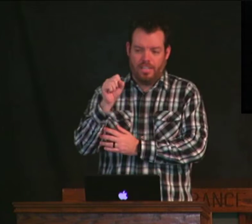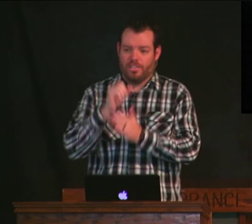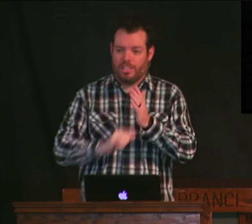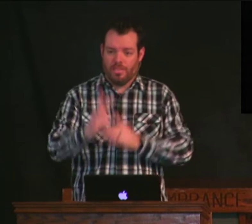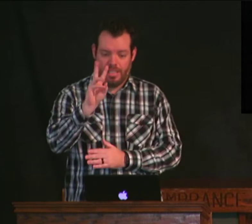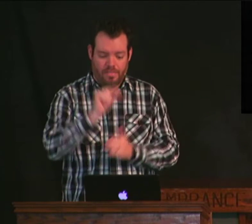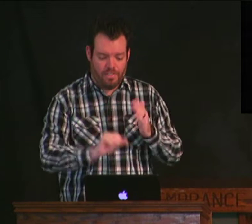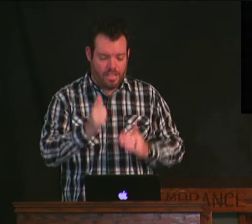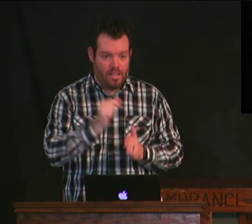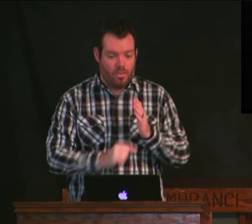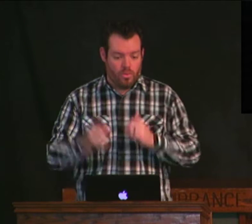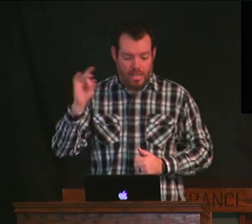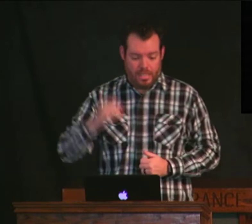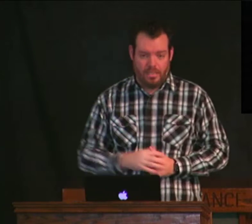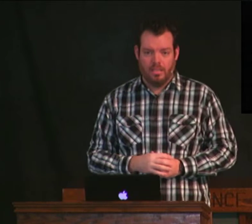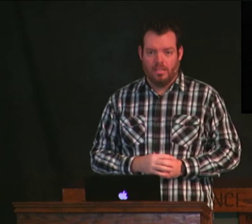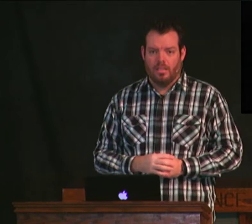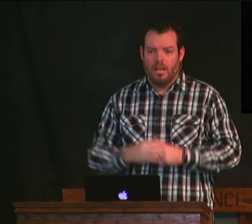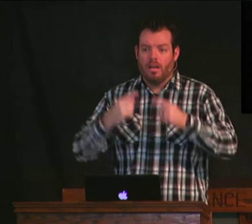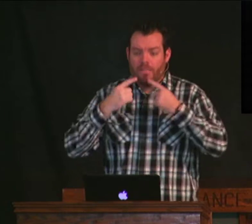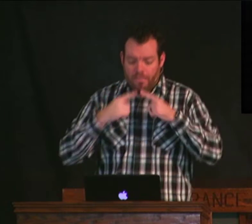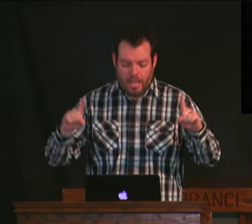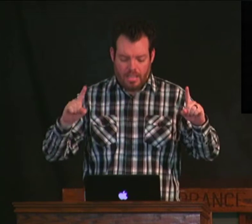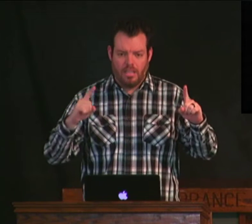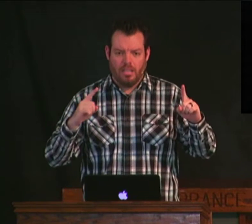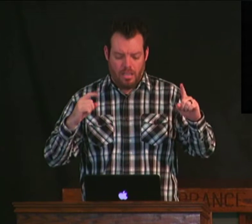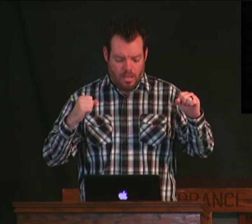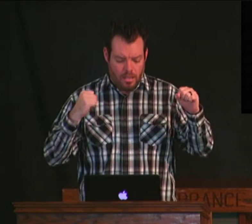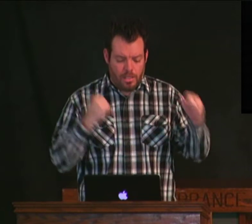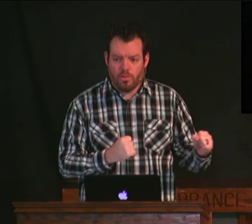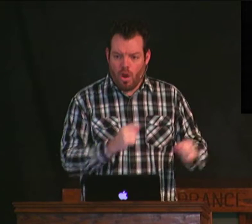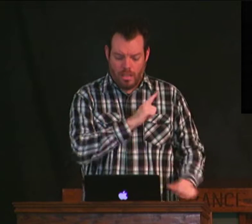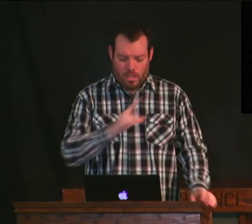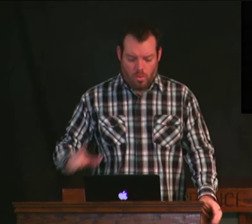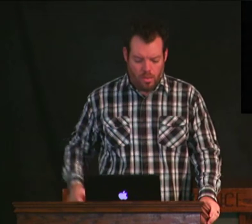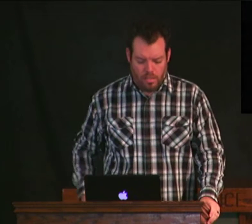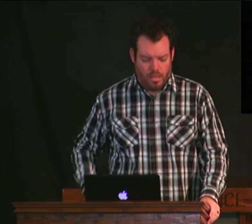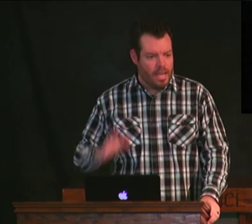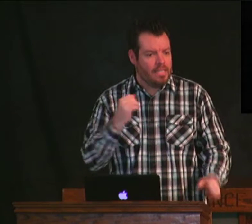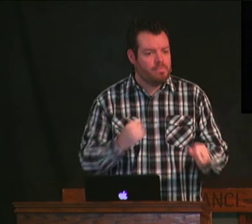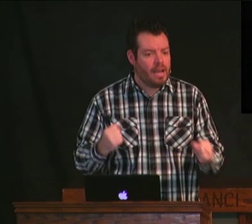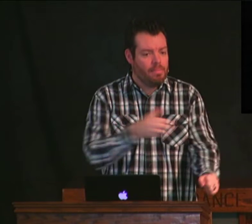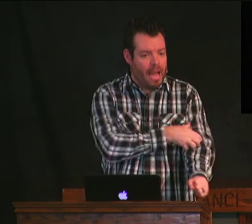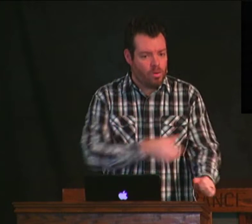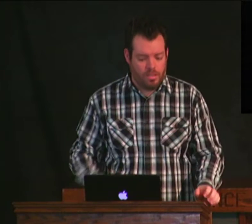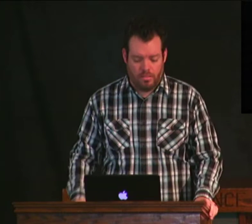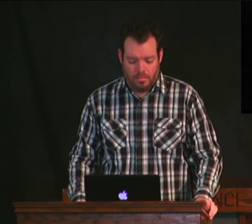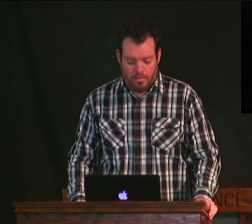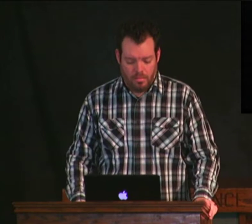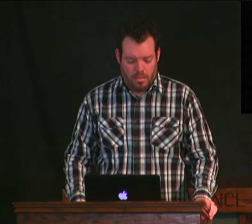Ephesians chapter 6, verse 10 through 18. Finally, be strong in the Lord and his mighty power.